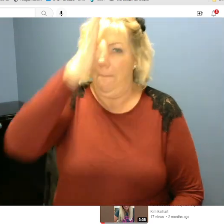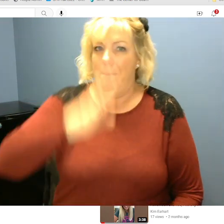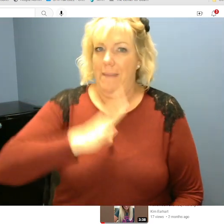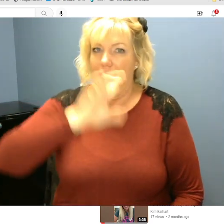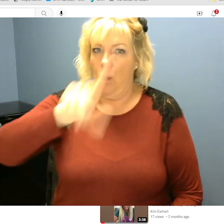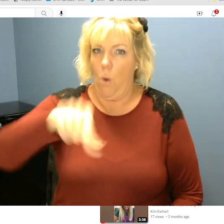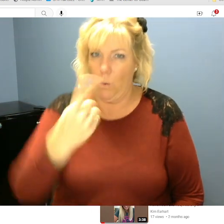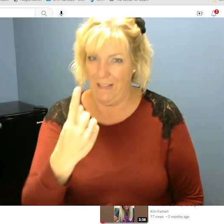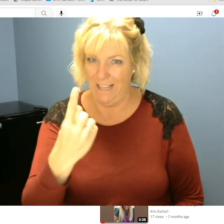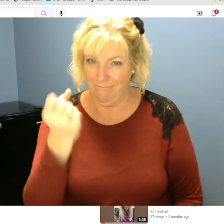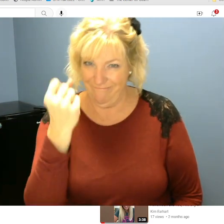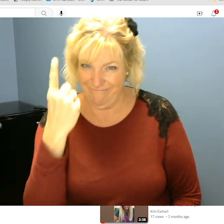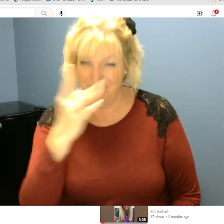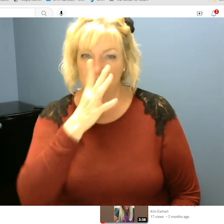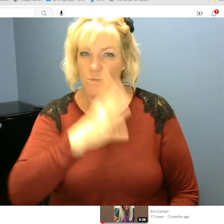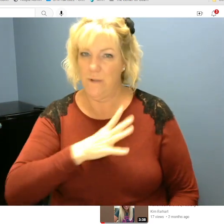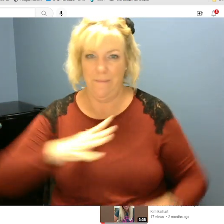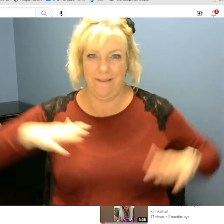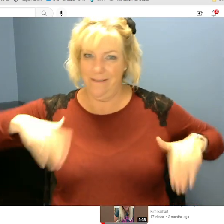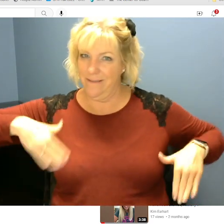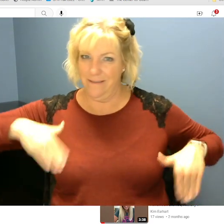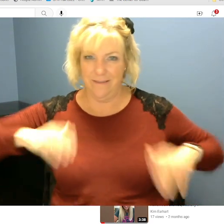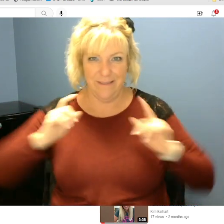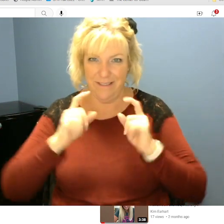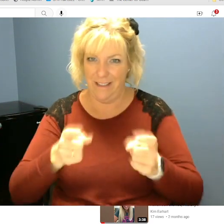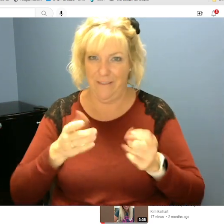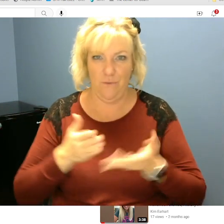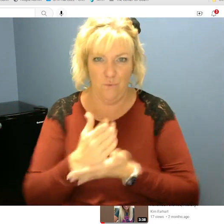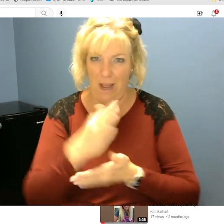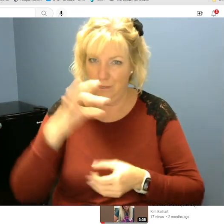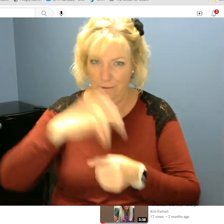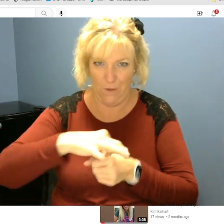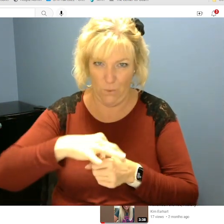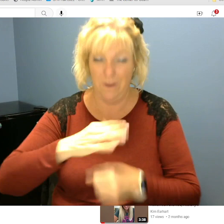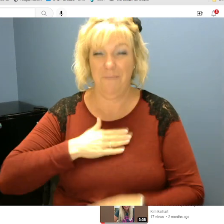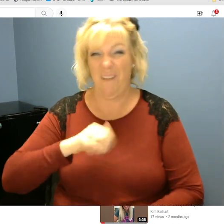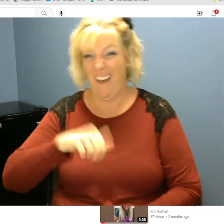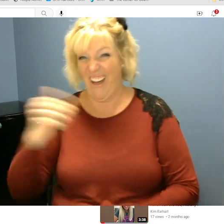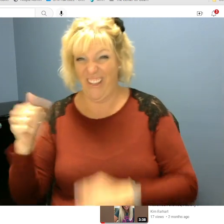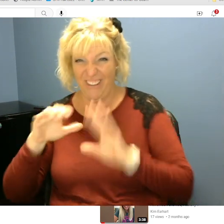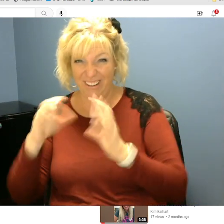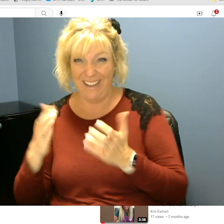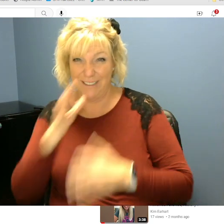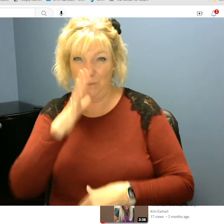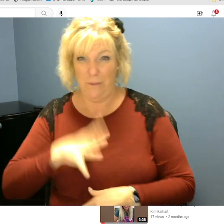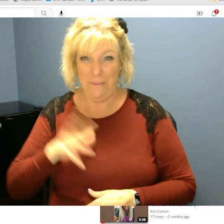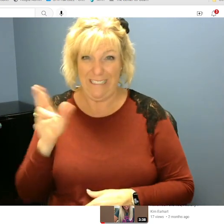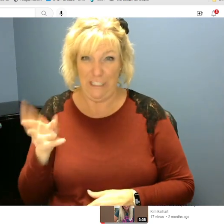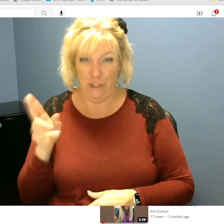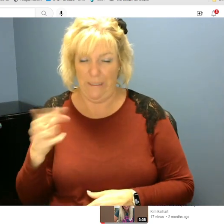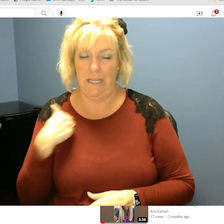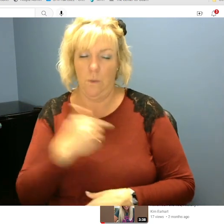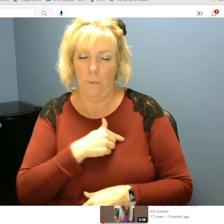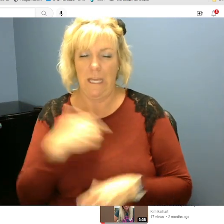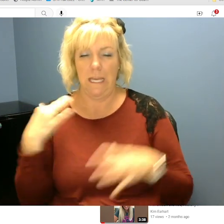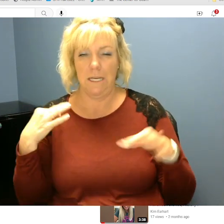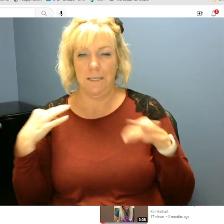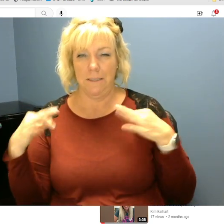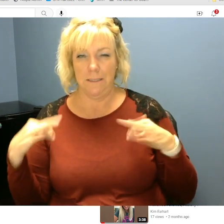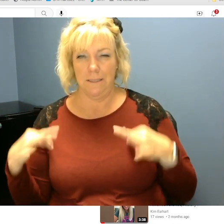aren't included in that, and in my women's history class we spend nearly a whole lecture going over this because it will split the women's rights